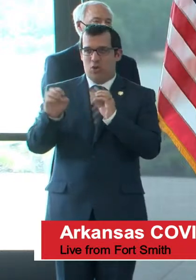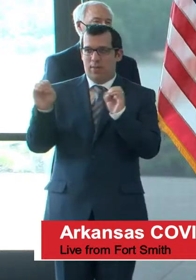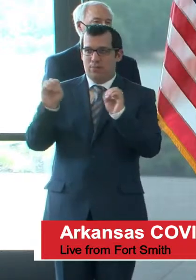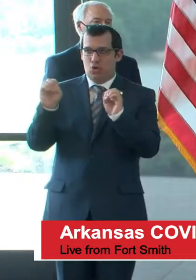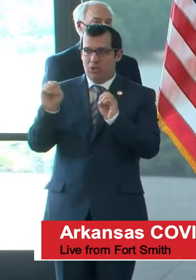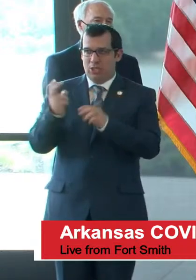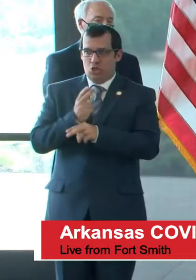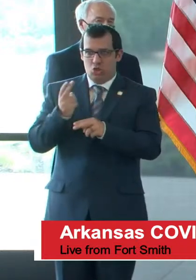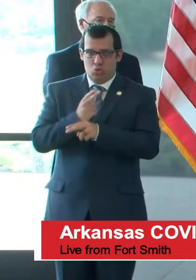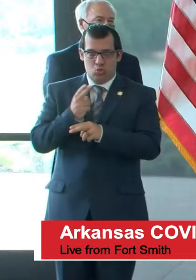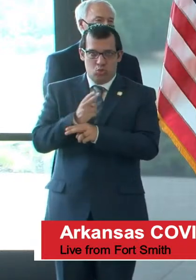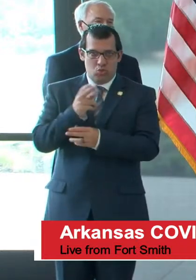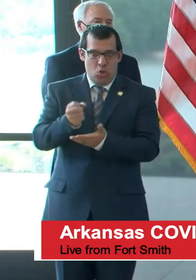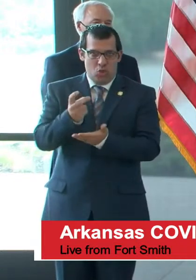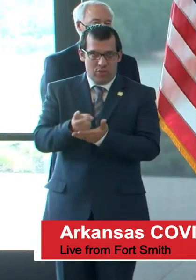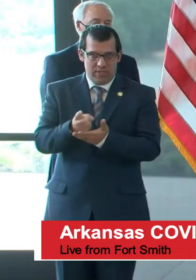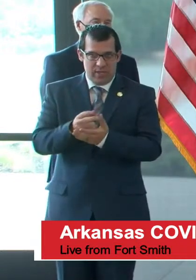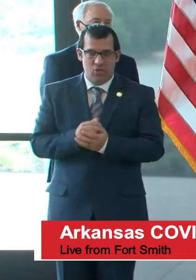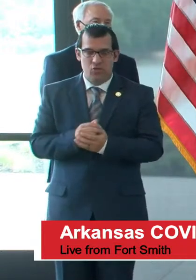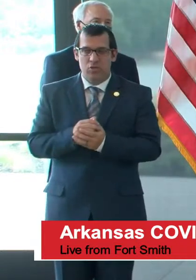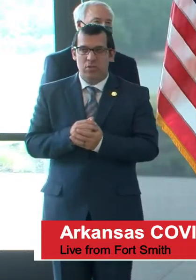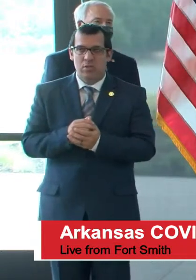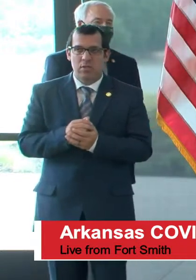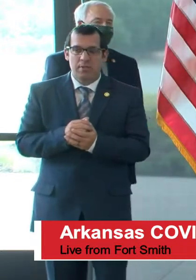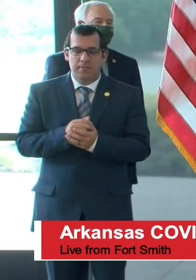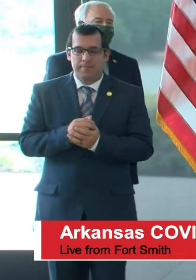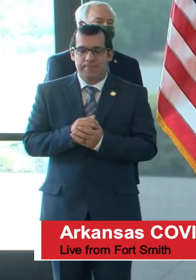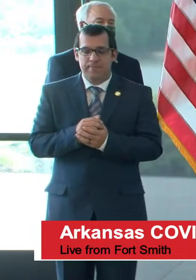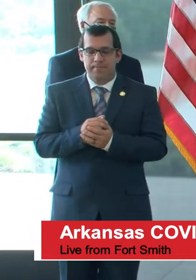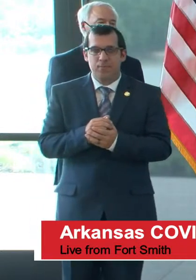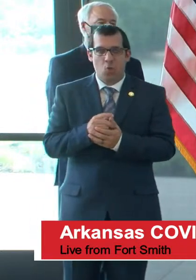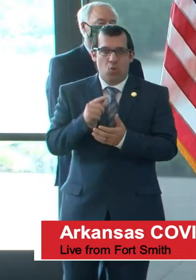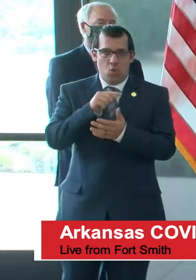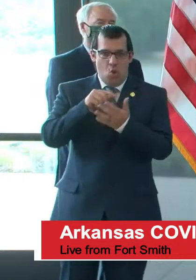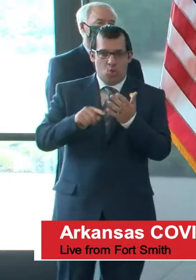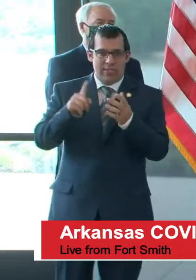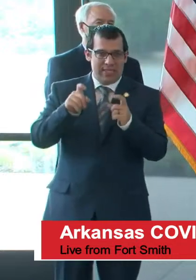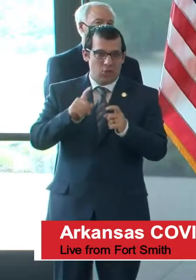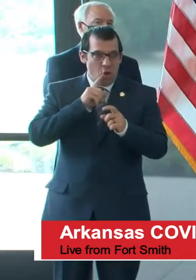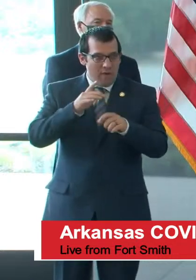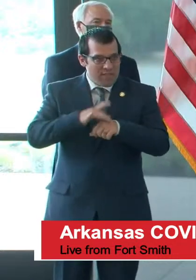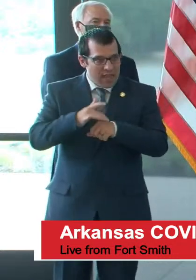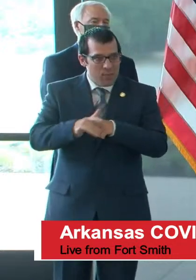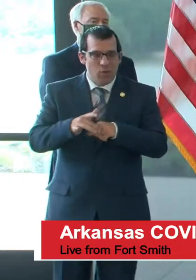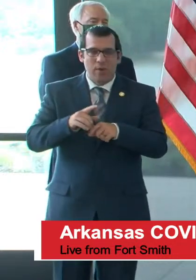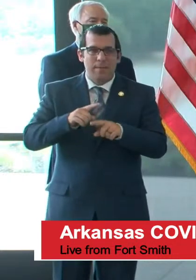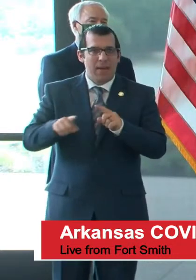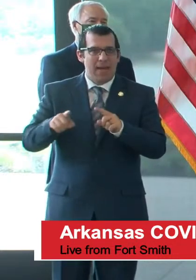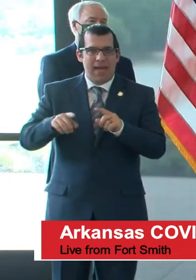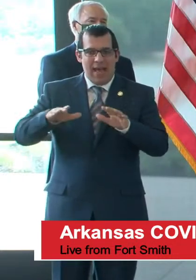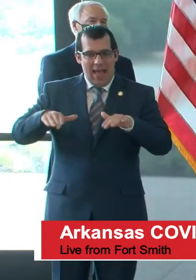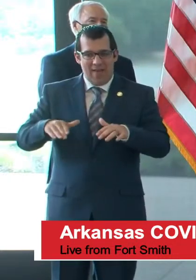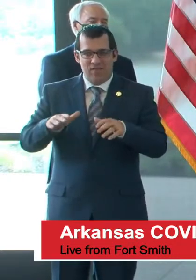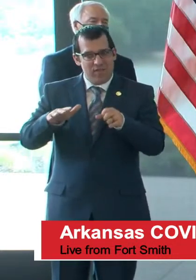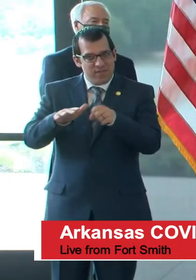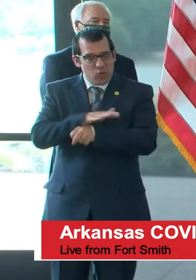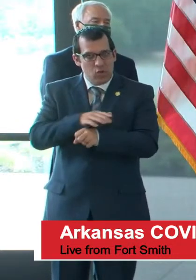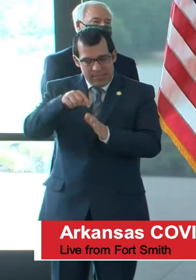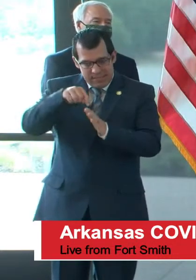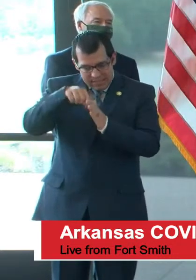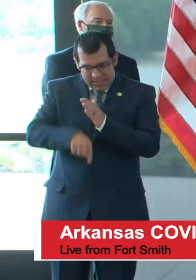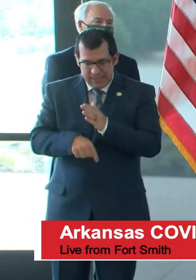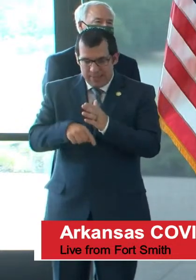use authorization. And so those tests are available, but they haven't been through the rigorous